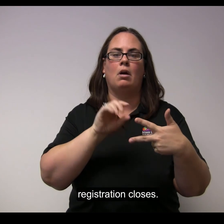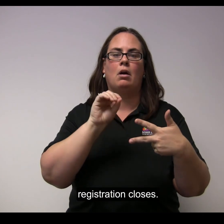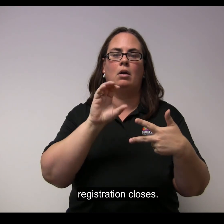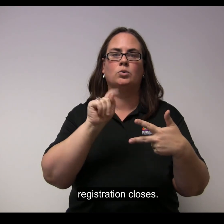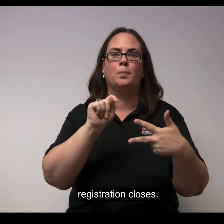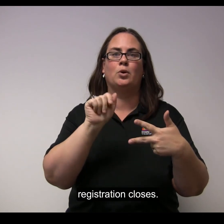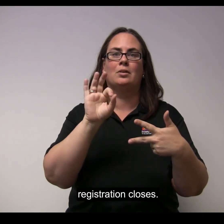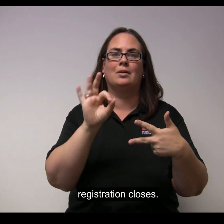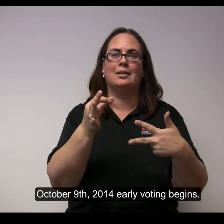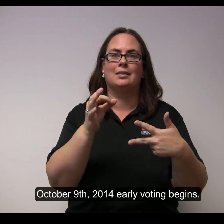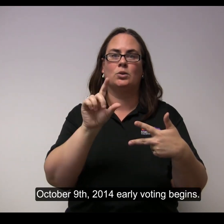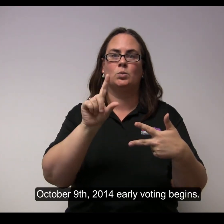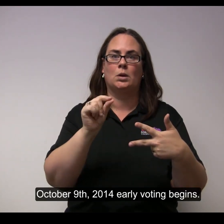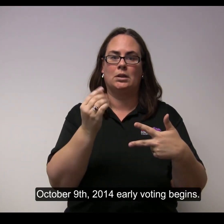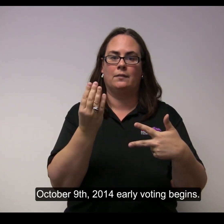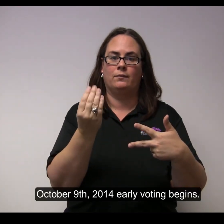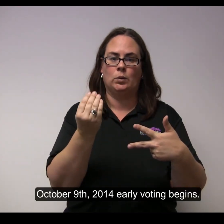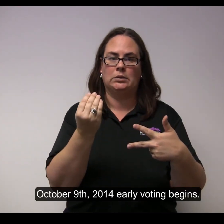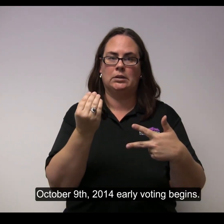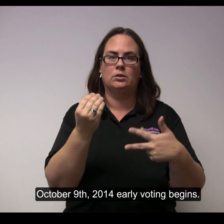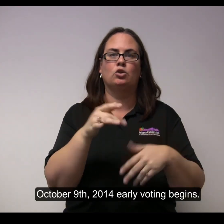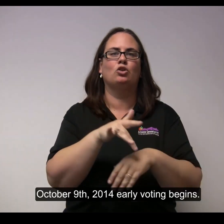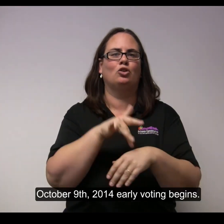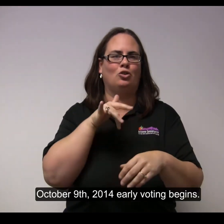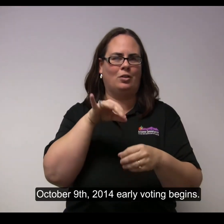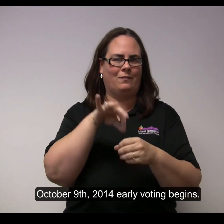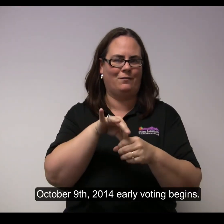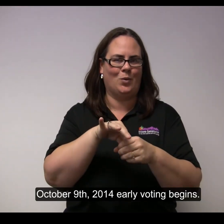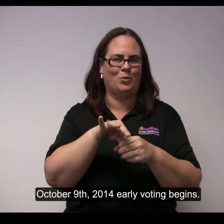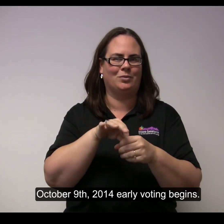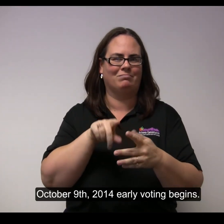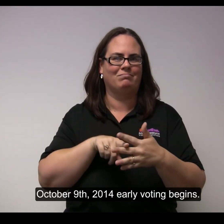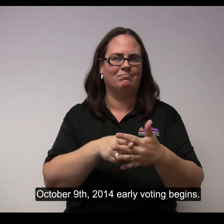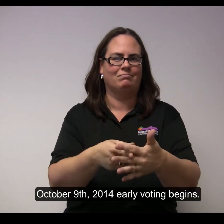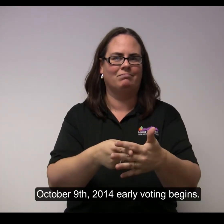closes. October 9, 2014, early voting begins.